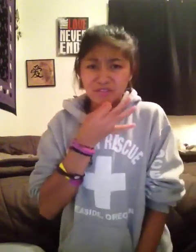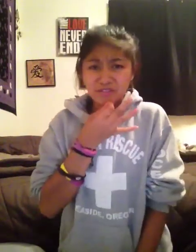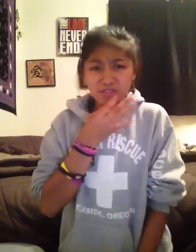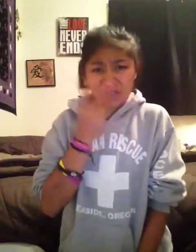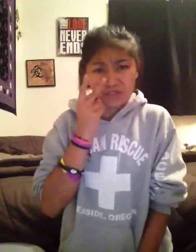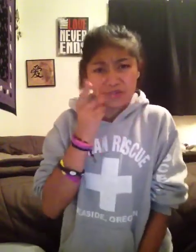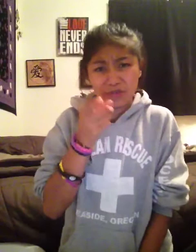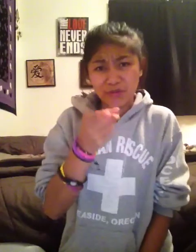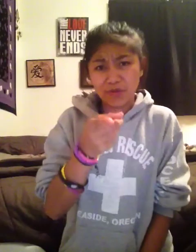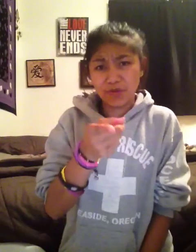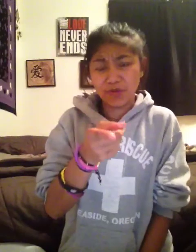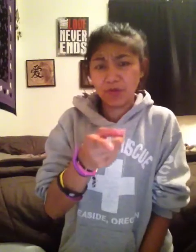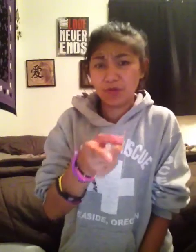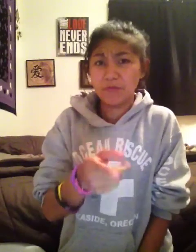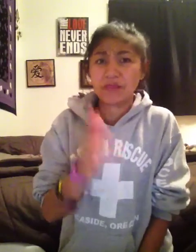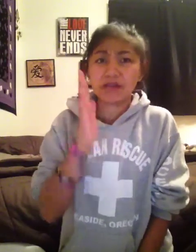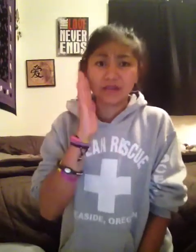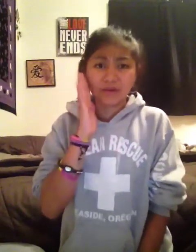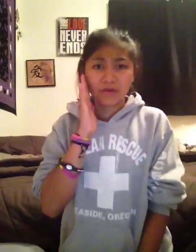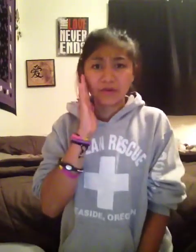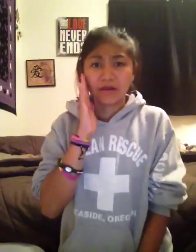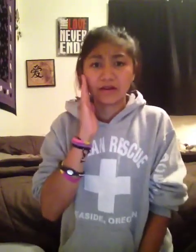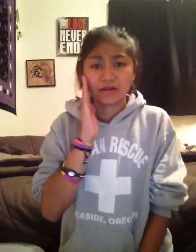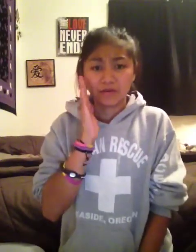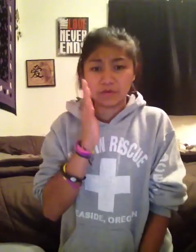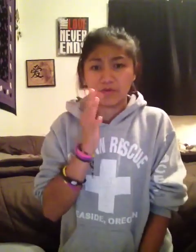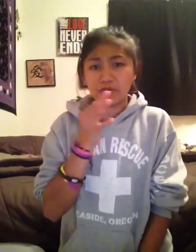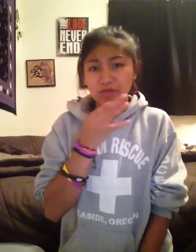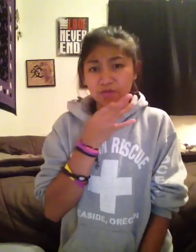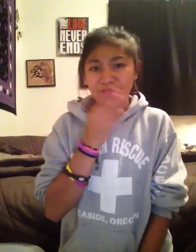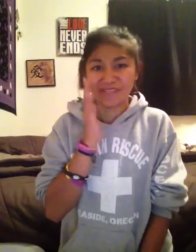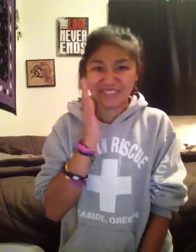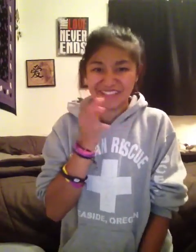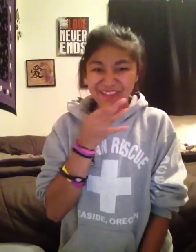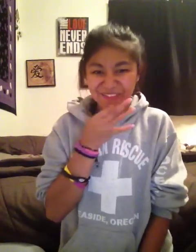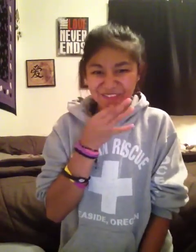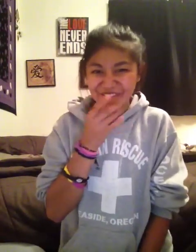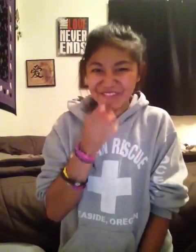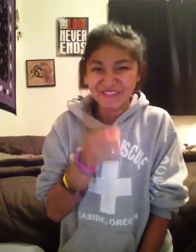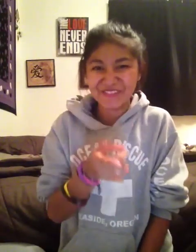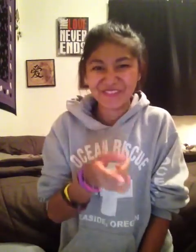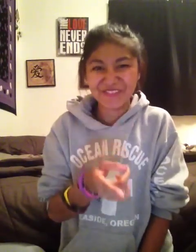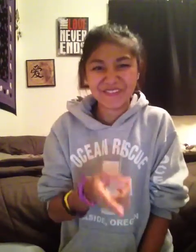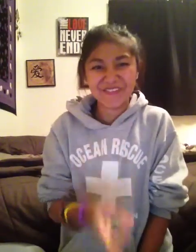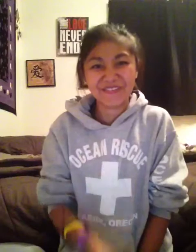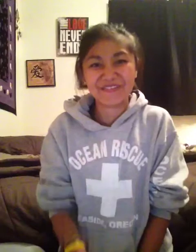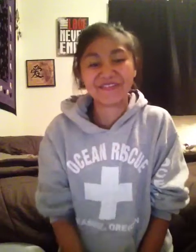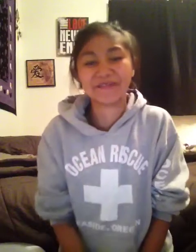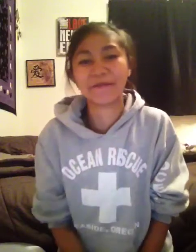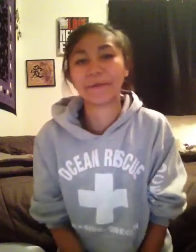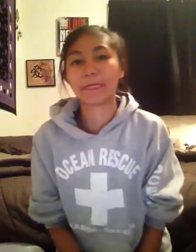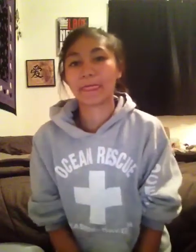Waiting, I'll see you soon, I'll see you soon.